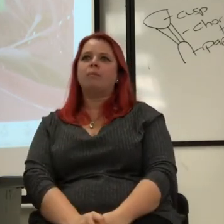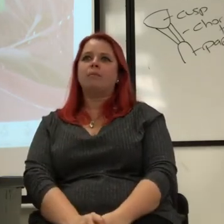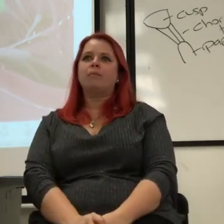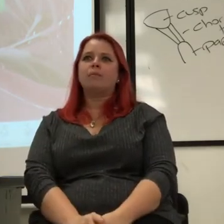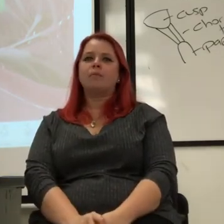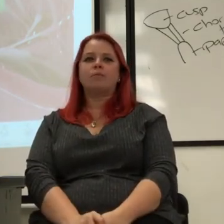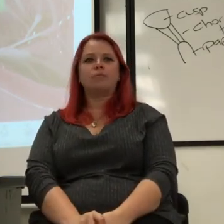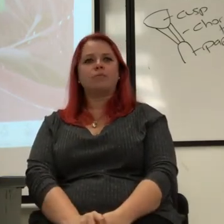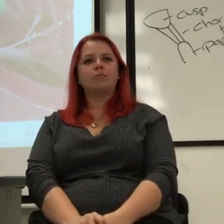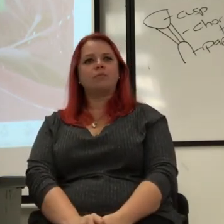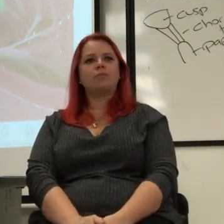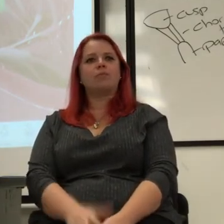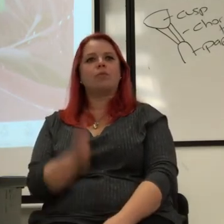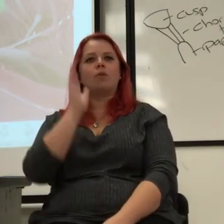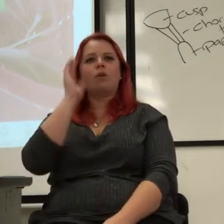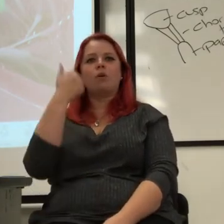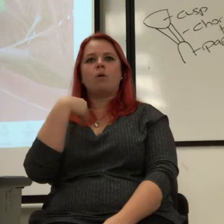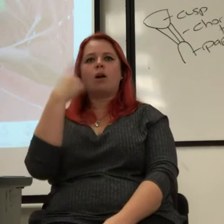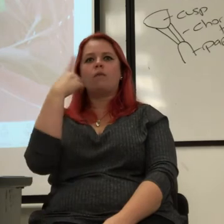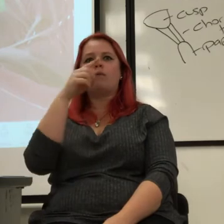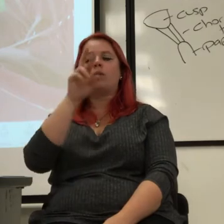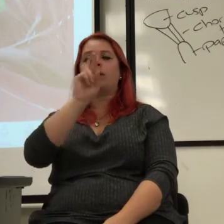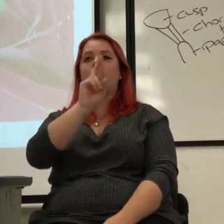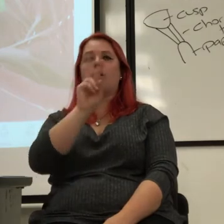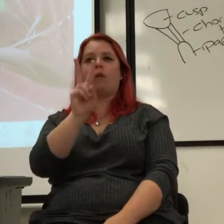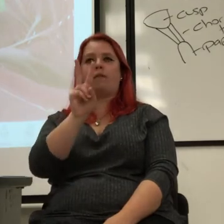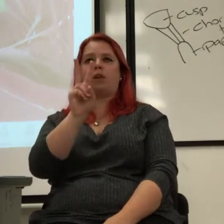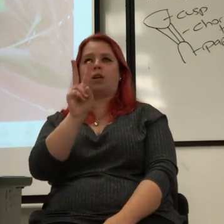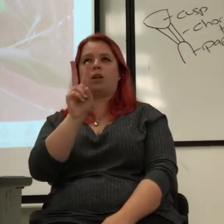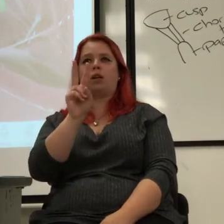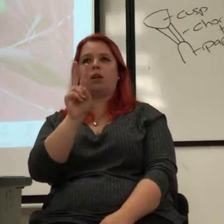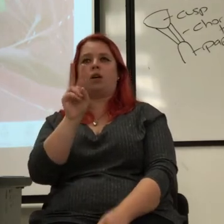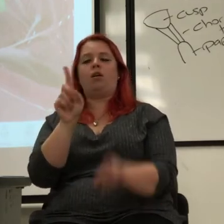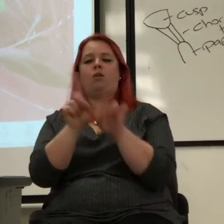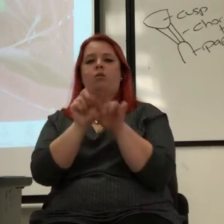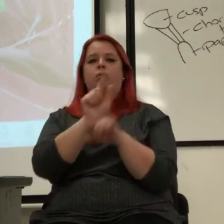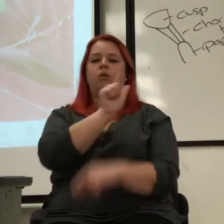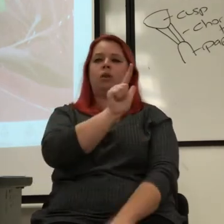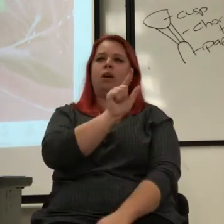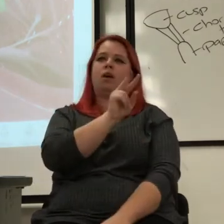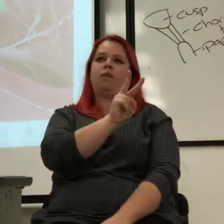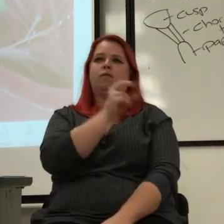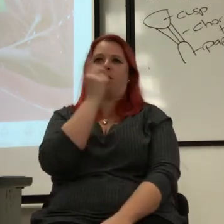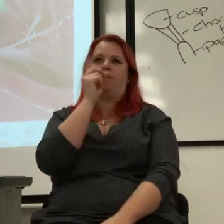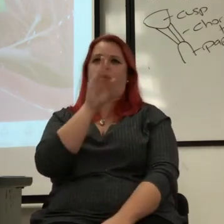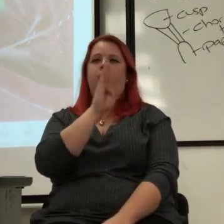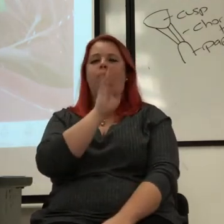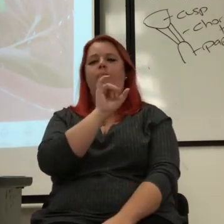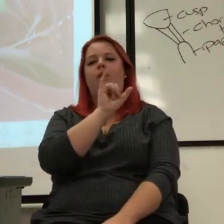So you're going to have it for the RV as well as the LV for the bicuspid.